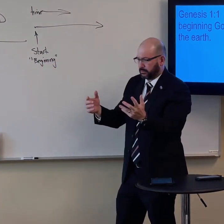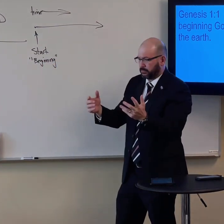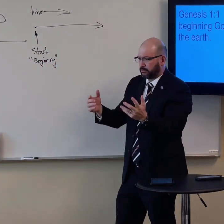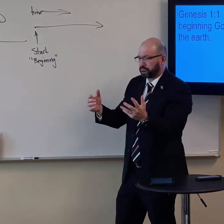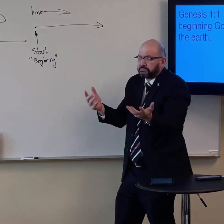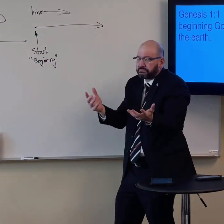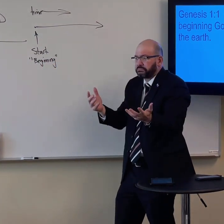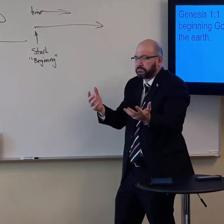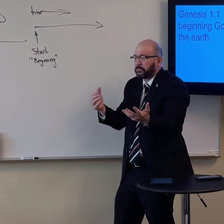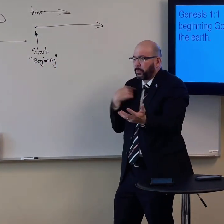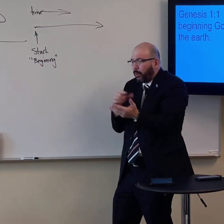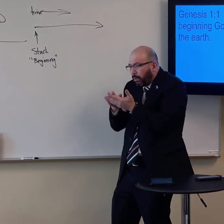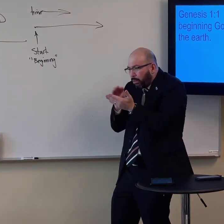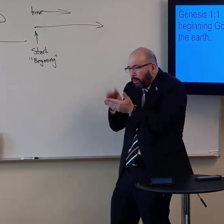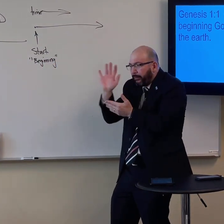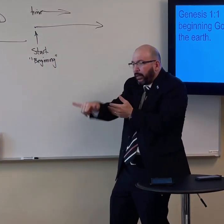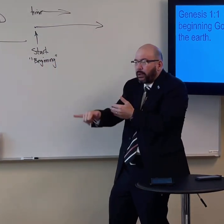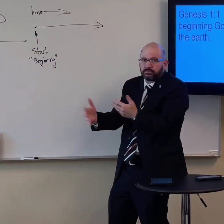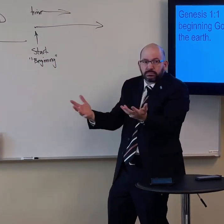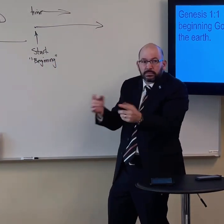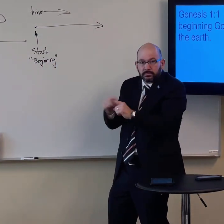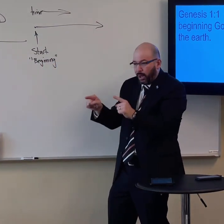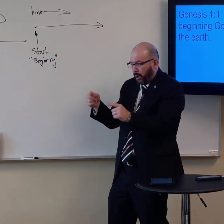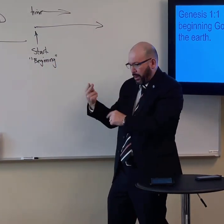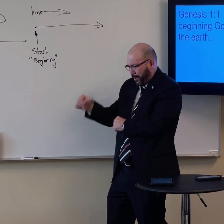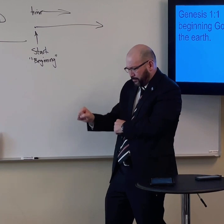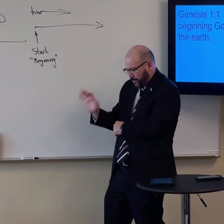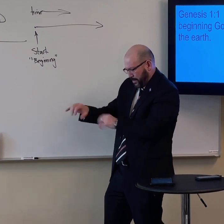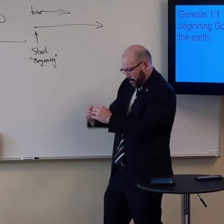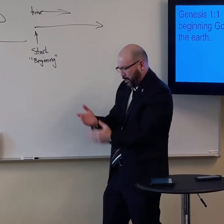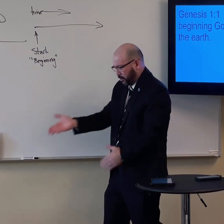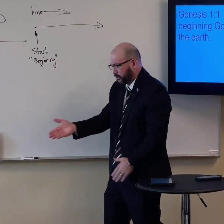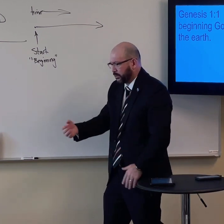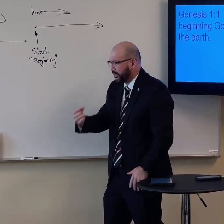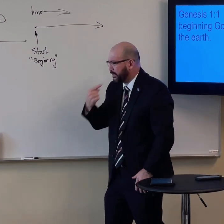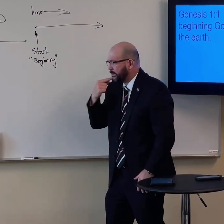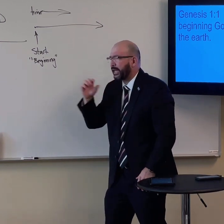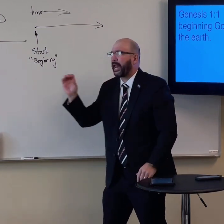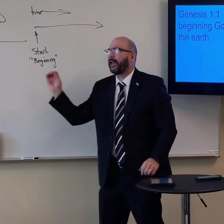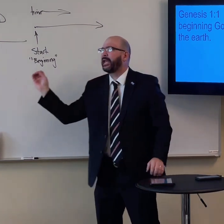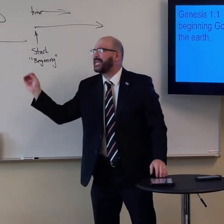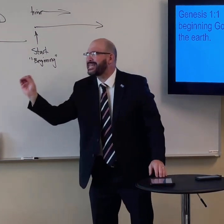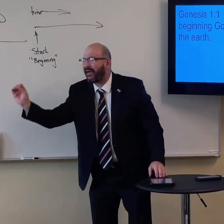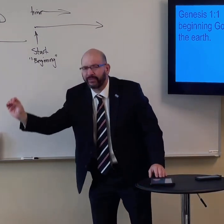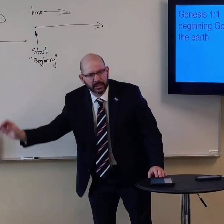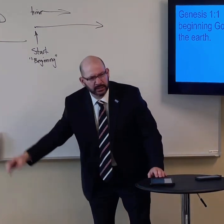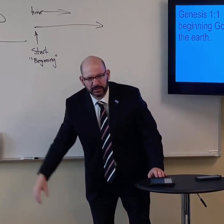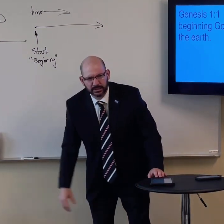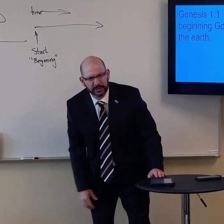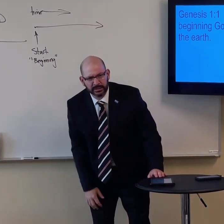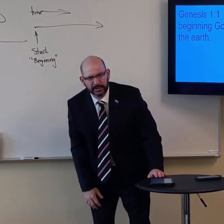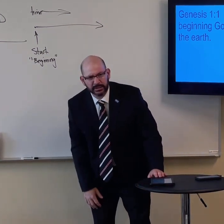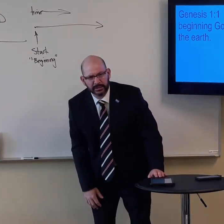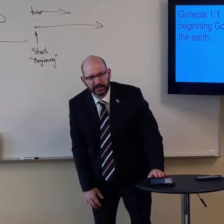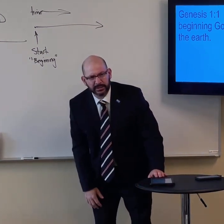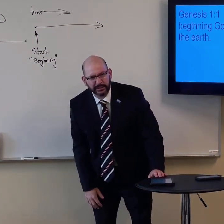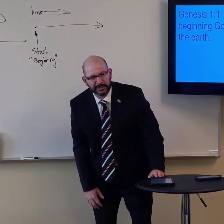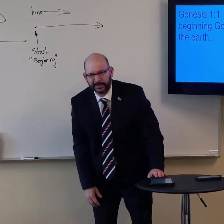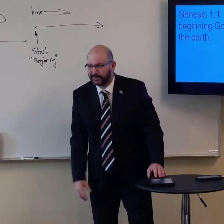But in this high school class, he said, he didn't say anything about what you must